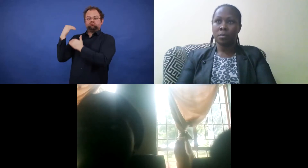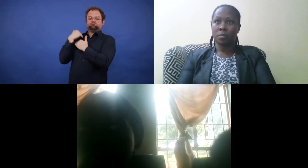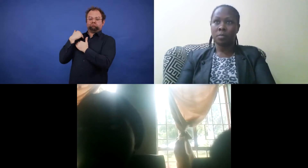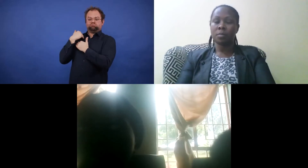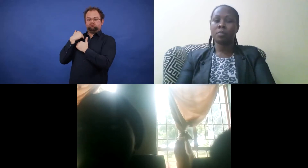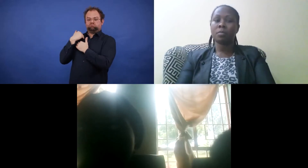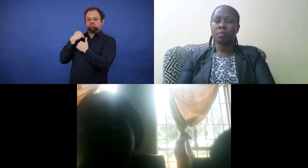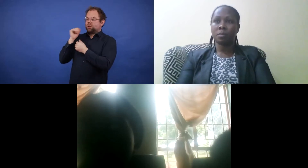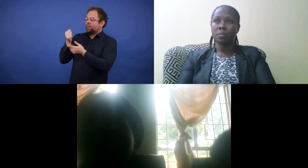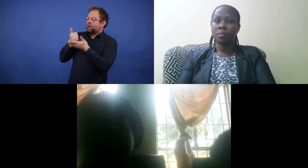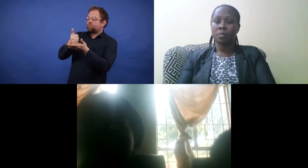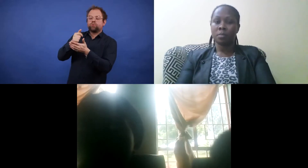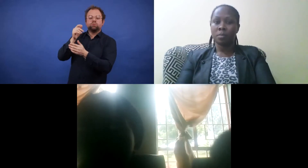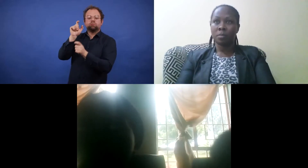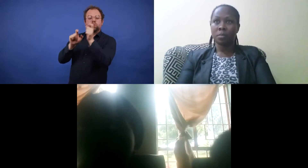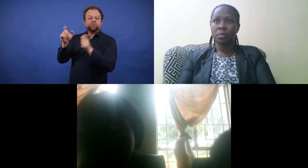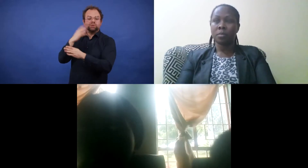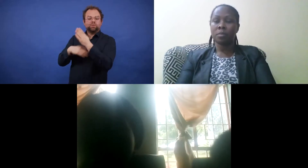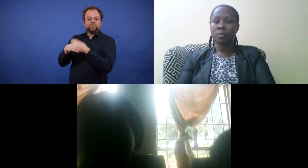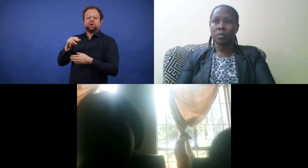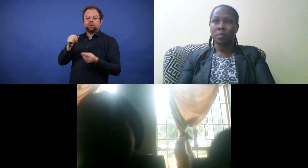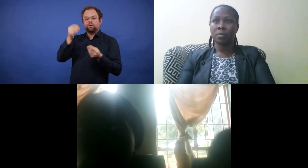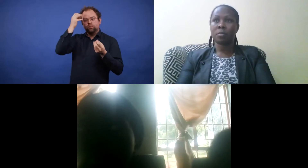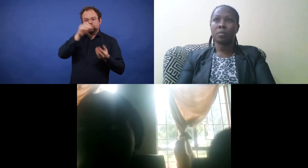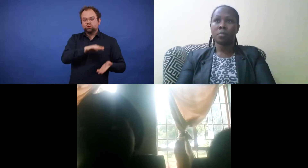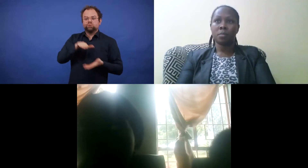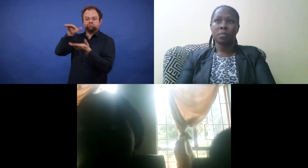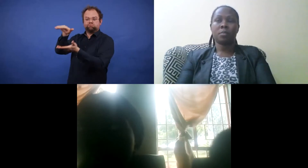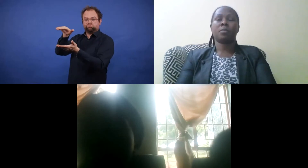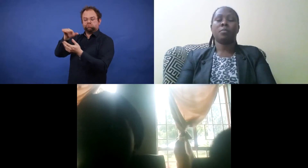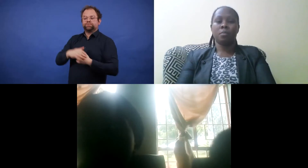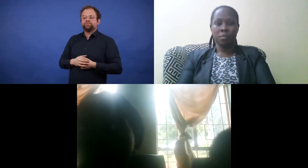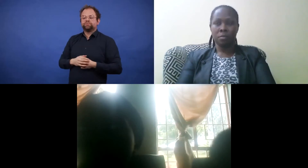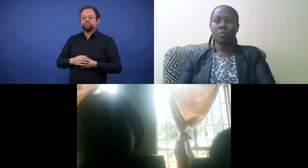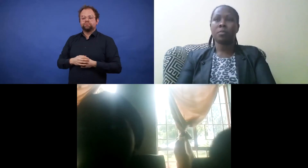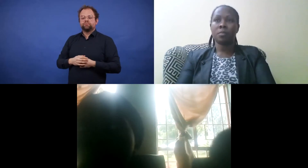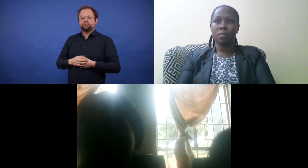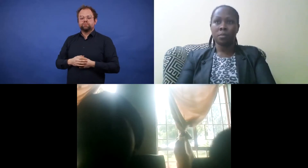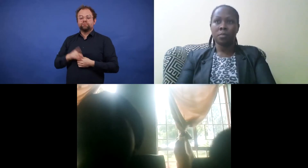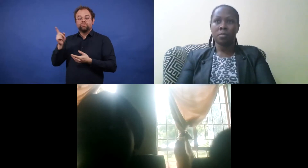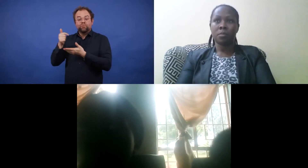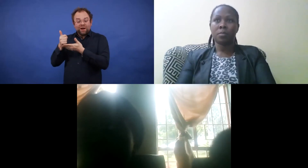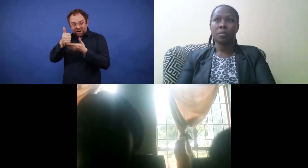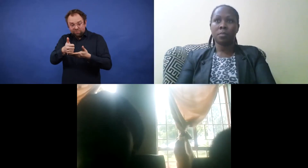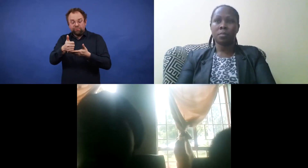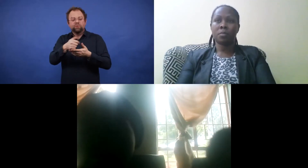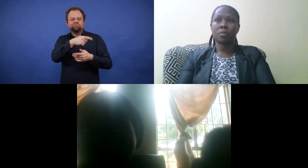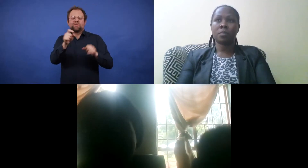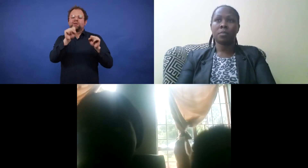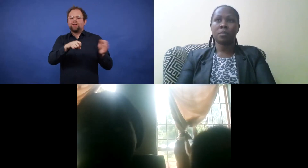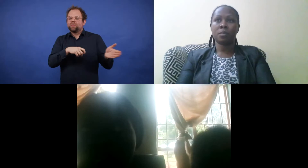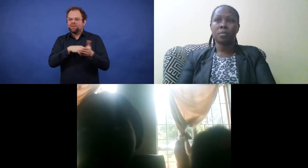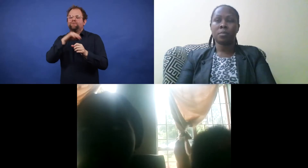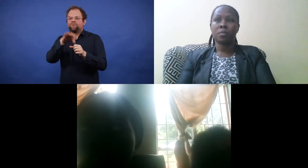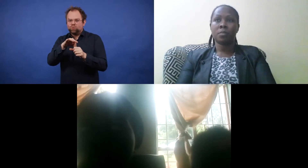whole processes without any problem. And on the same, we can also make sure that the